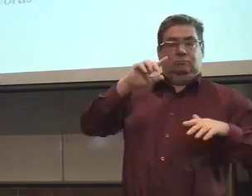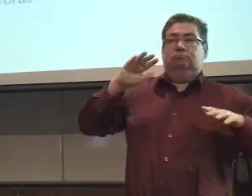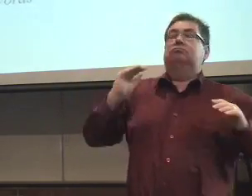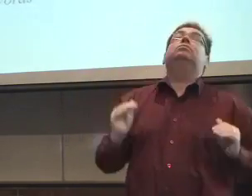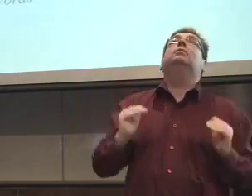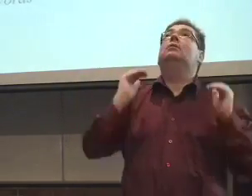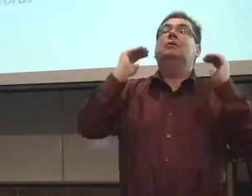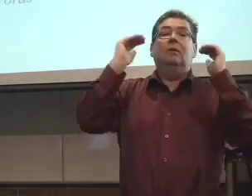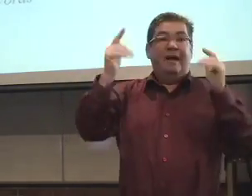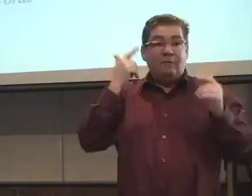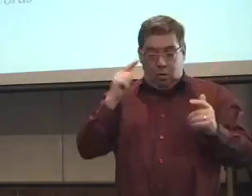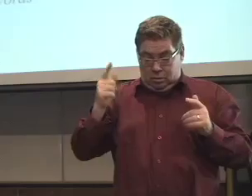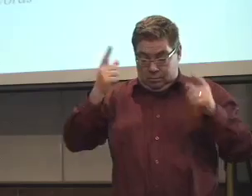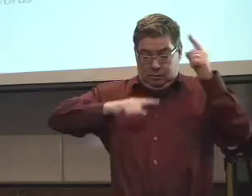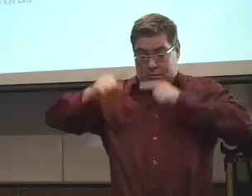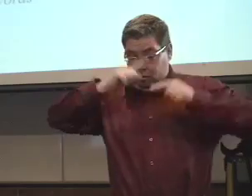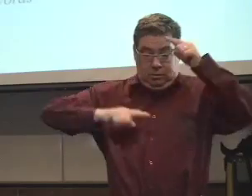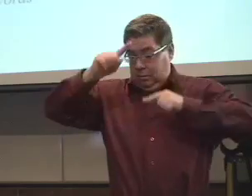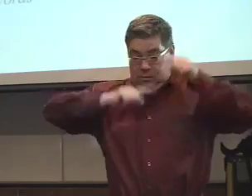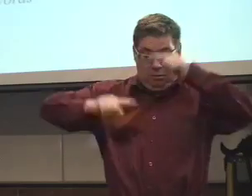you're trying to transliterate.